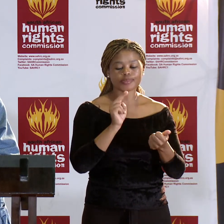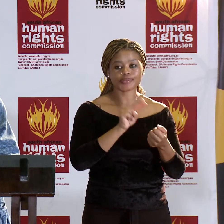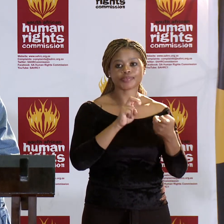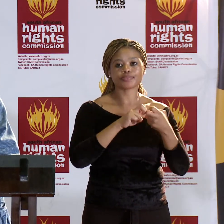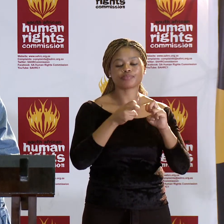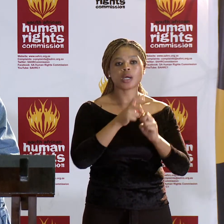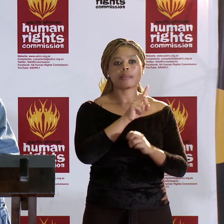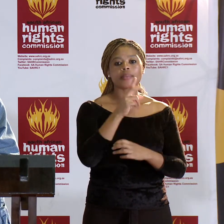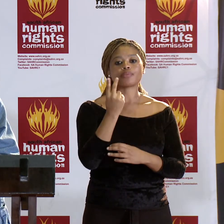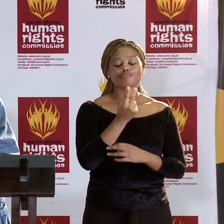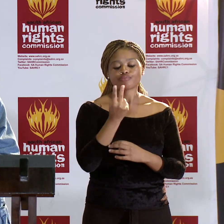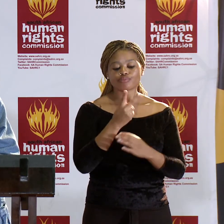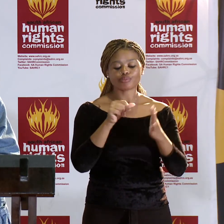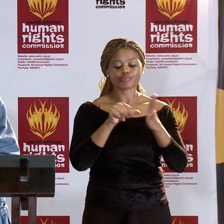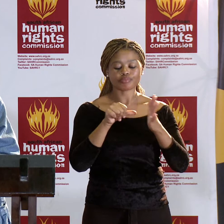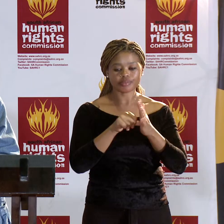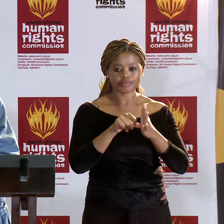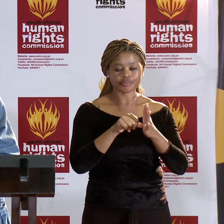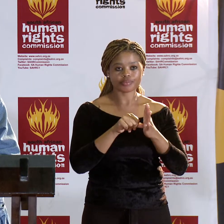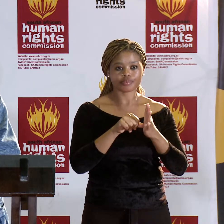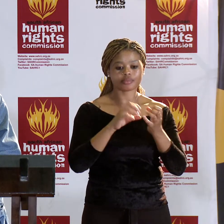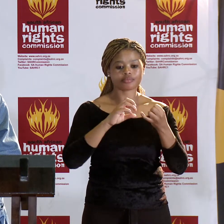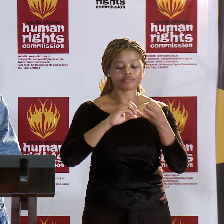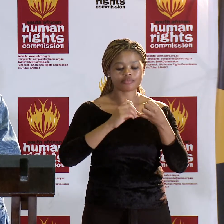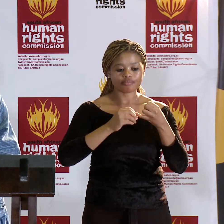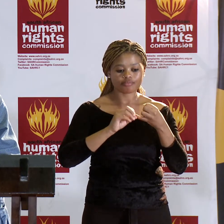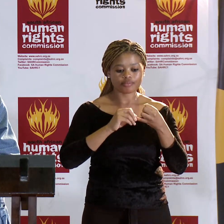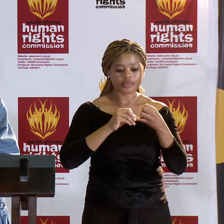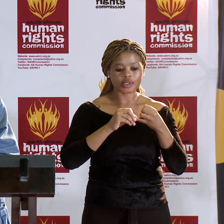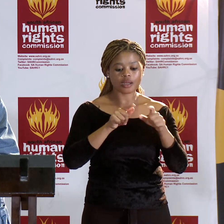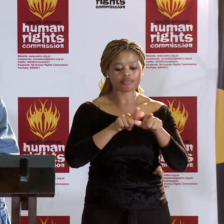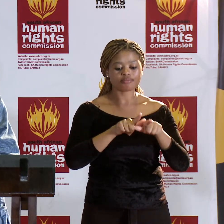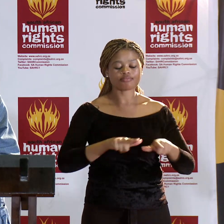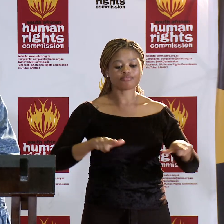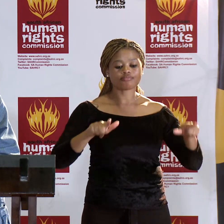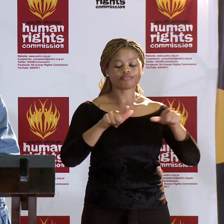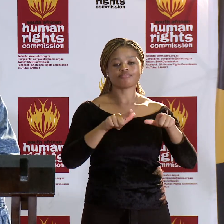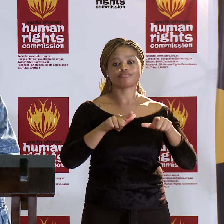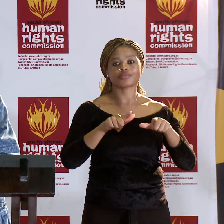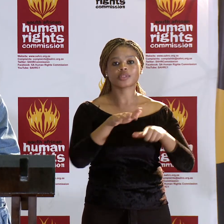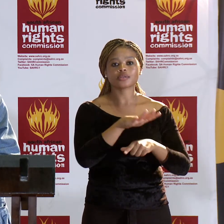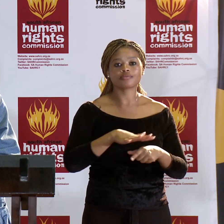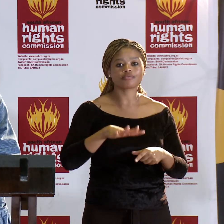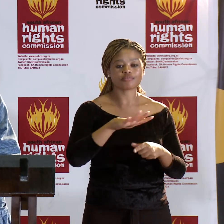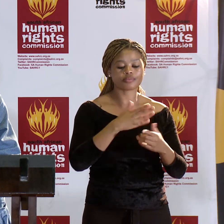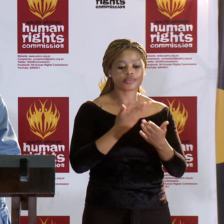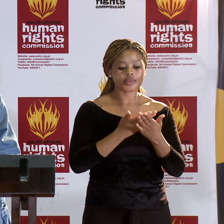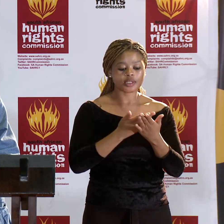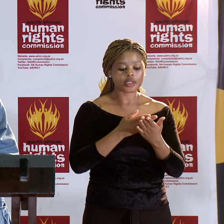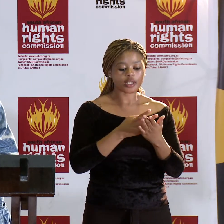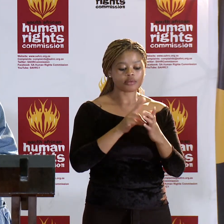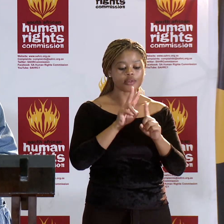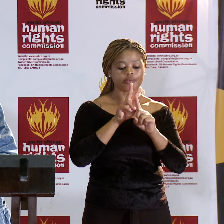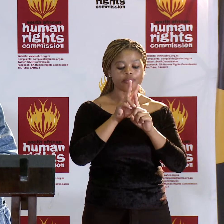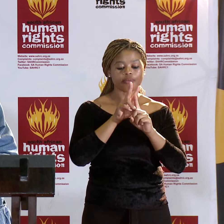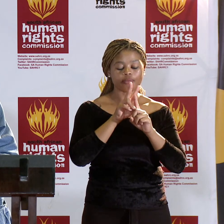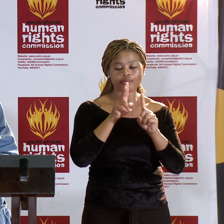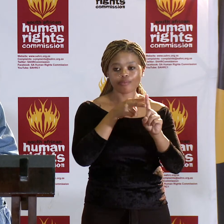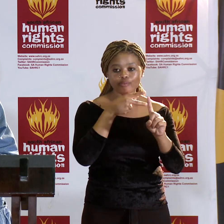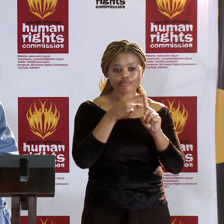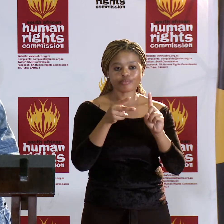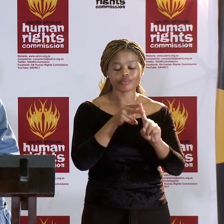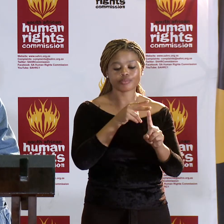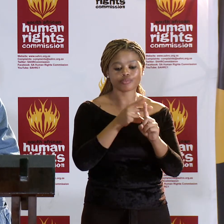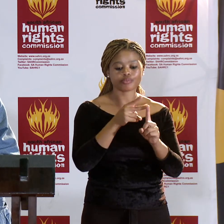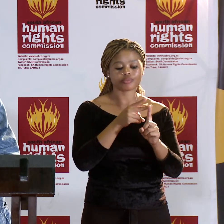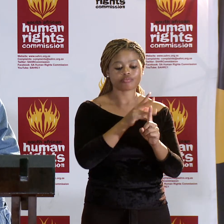also, importantly, try and level the playing fields so that such violations